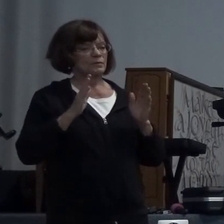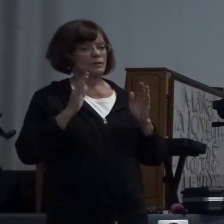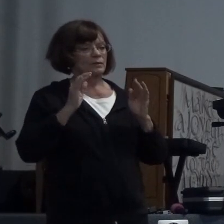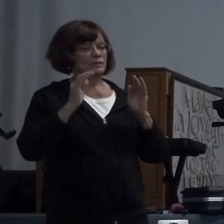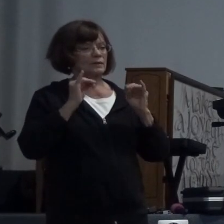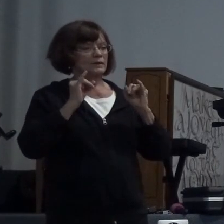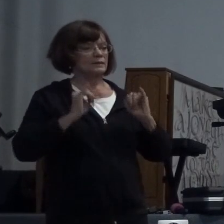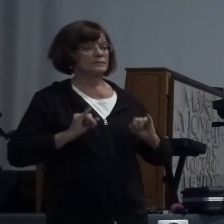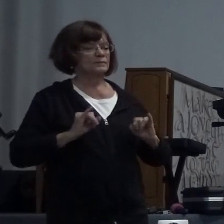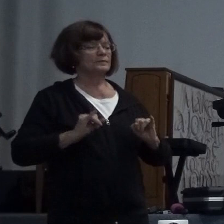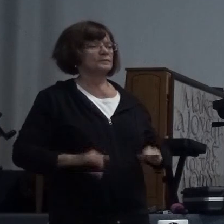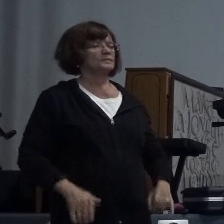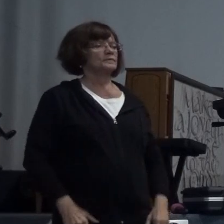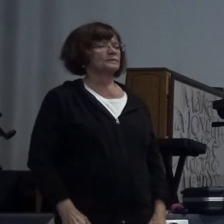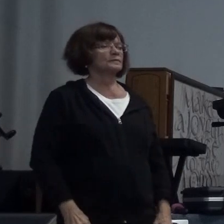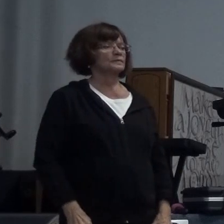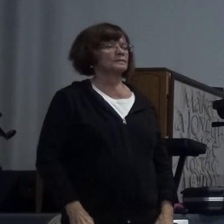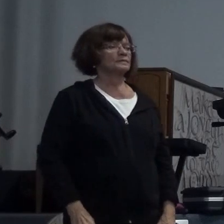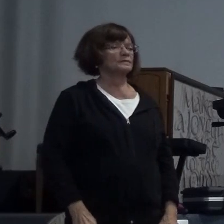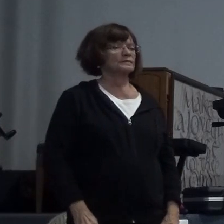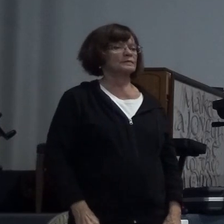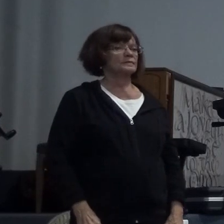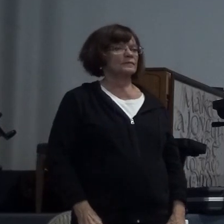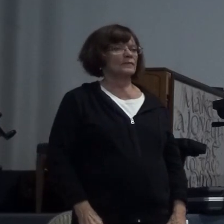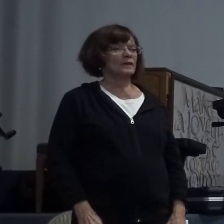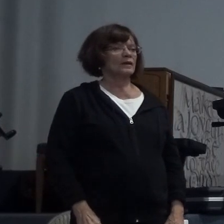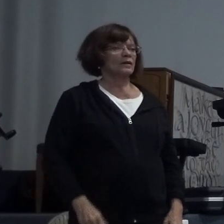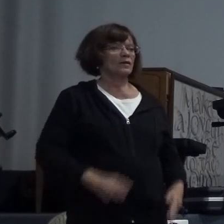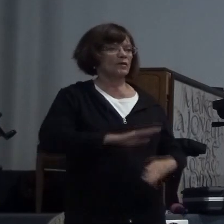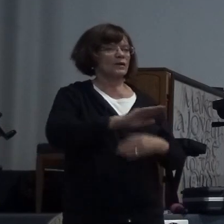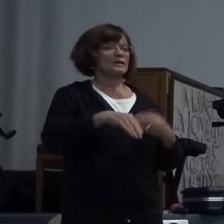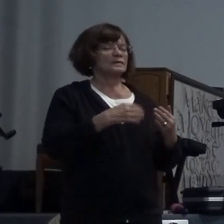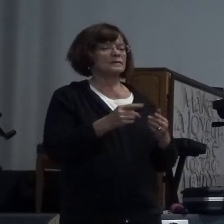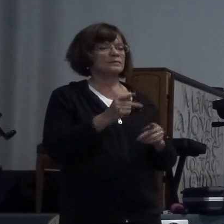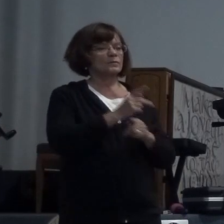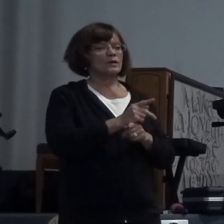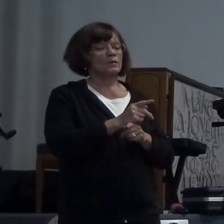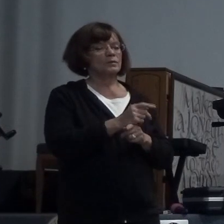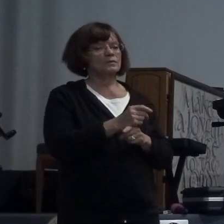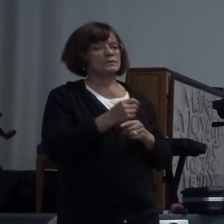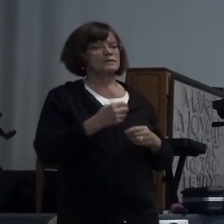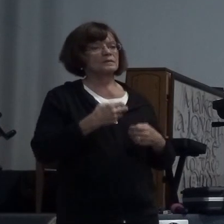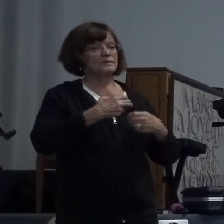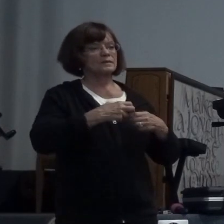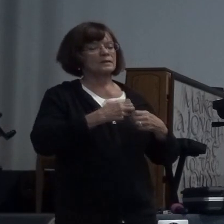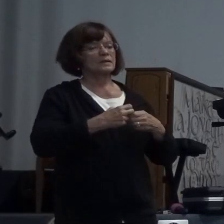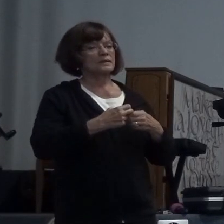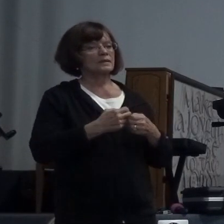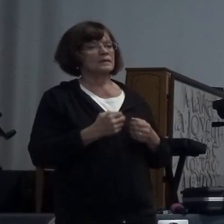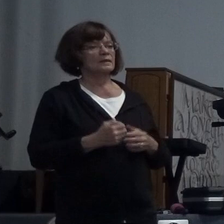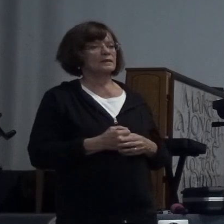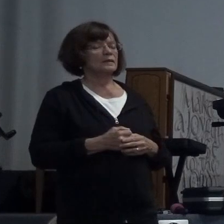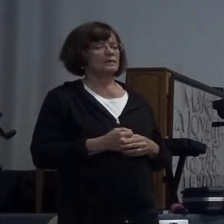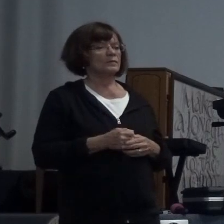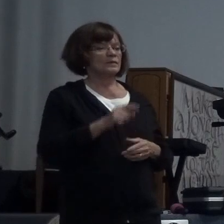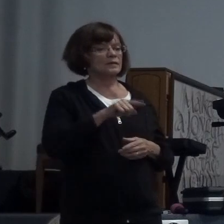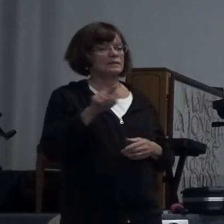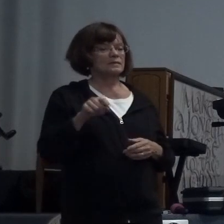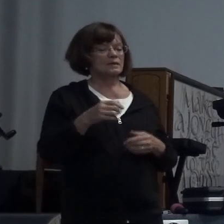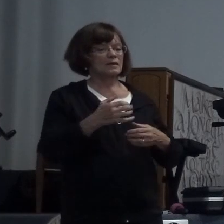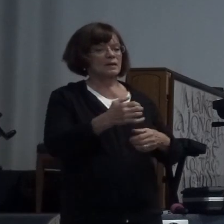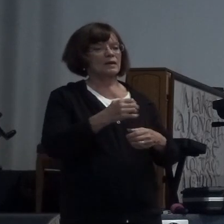have it right now. Inflation's terrible. Interest rates are up. You know, things are hard to get. Yeah, I